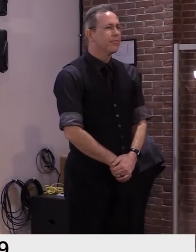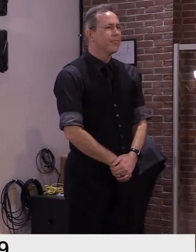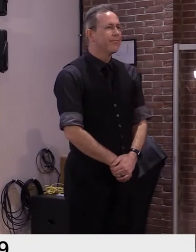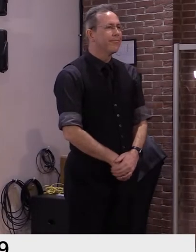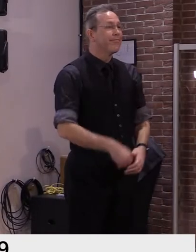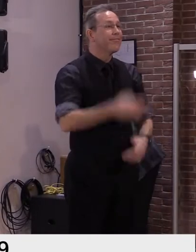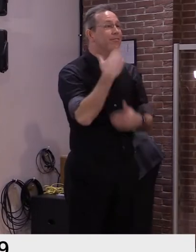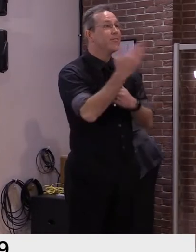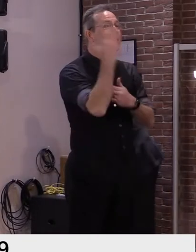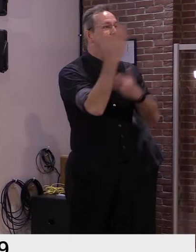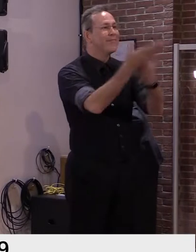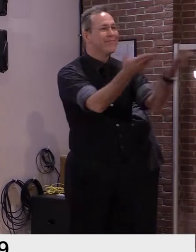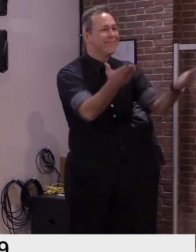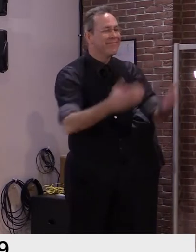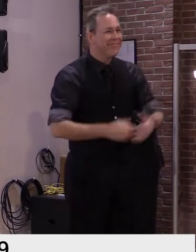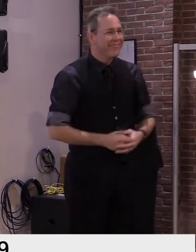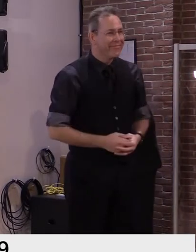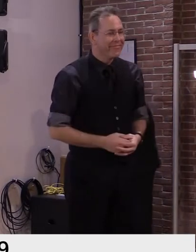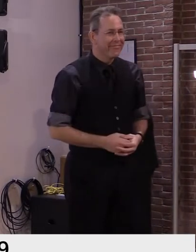morning, everyone.